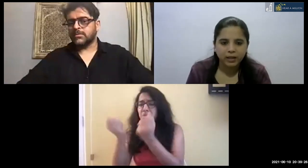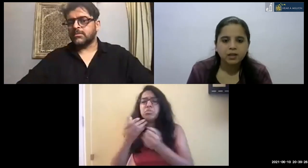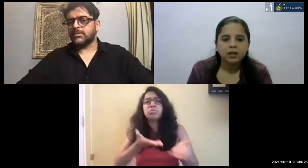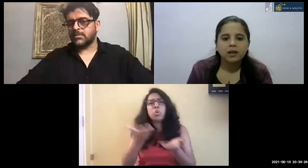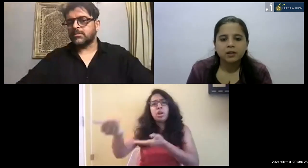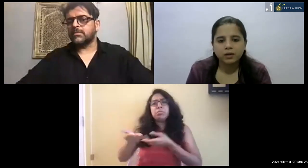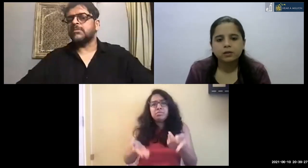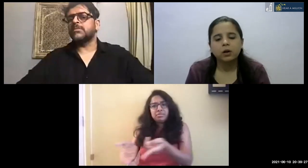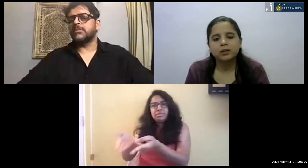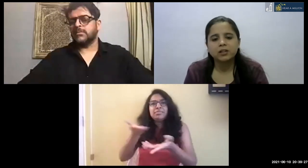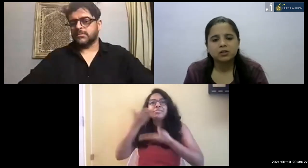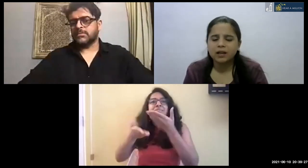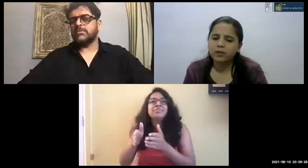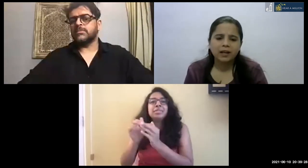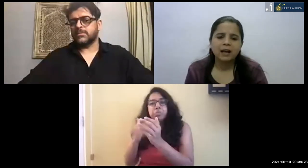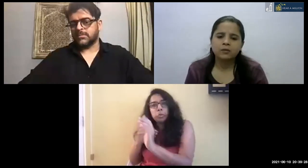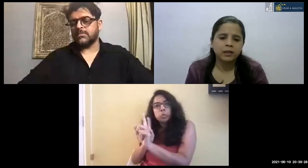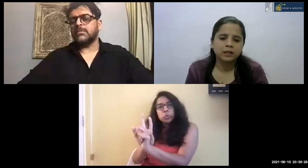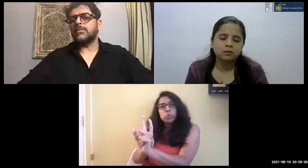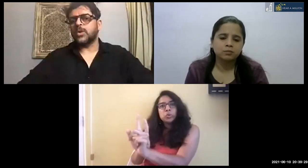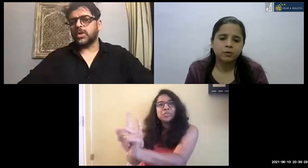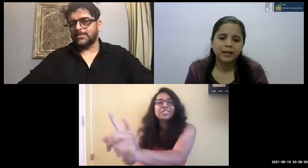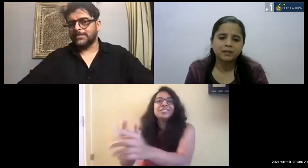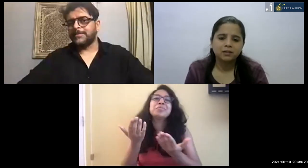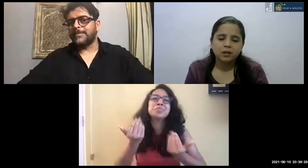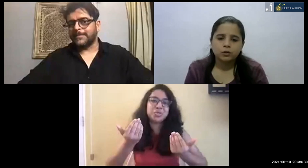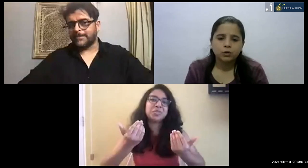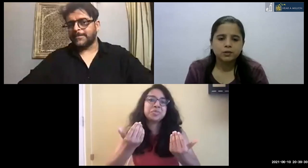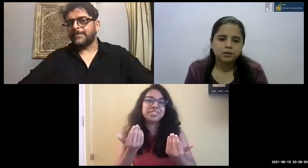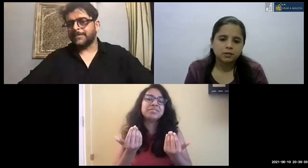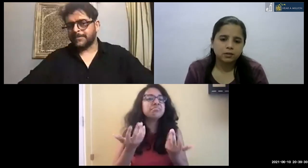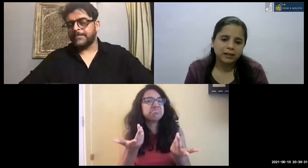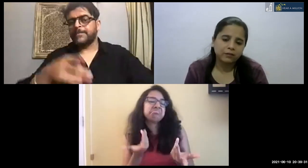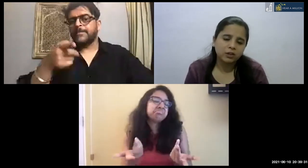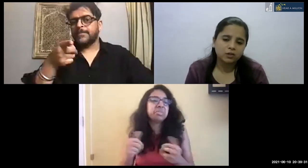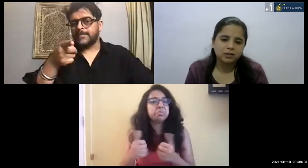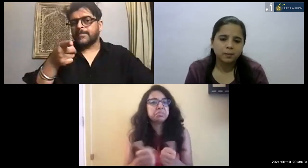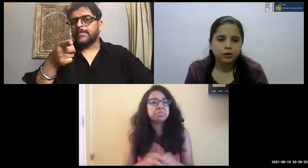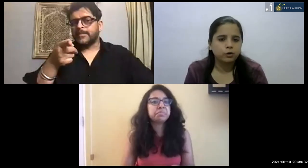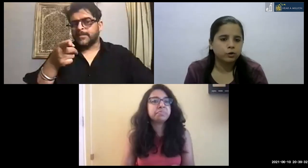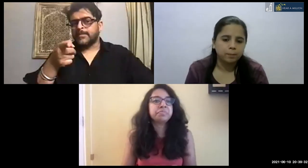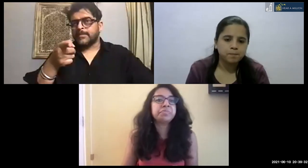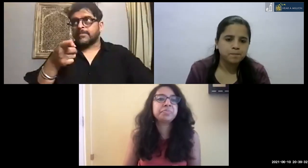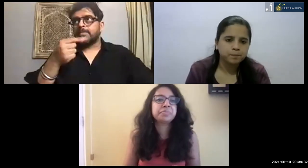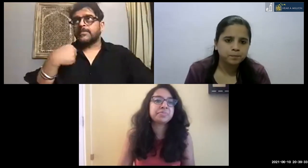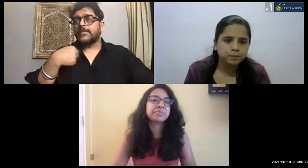better way. There were all the teachers. Yeah, we can provide those deaf teachers as a mentor